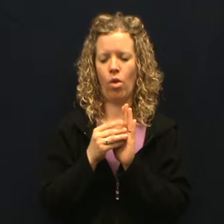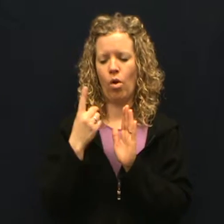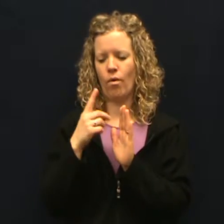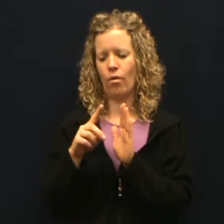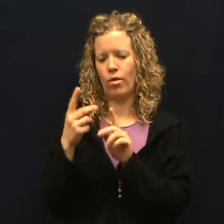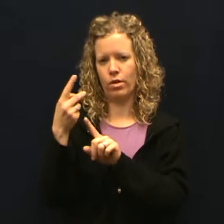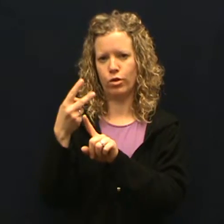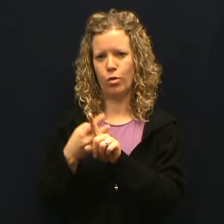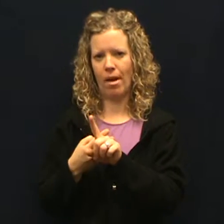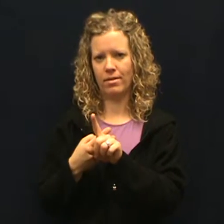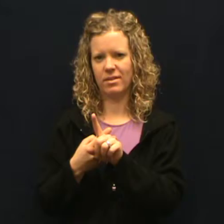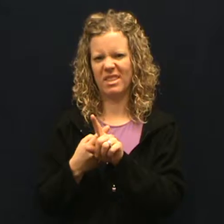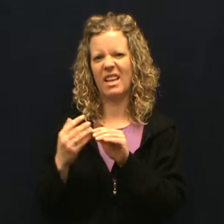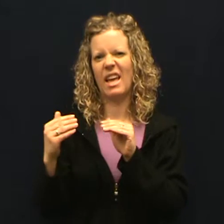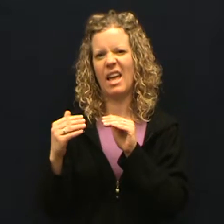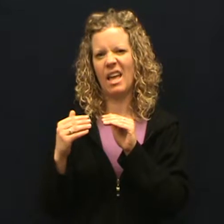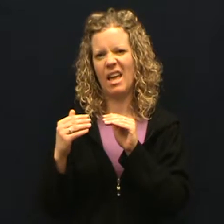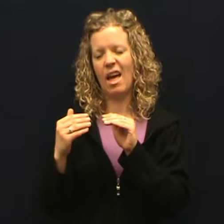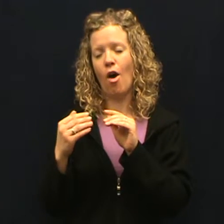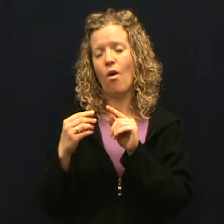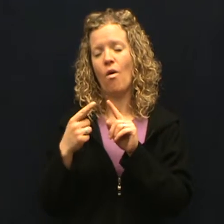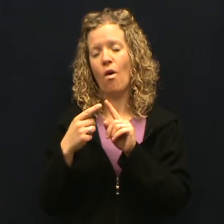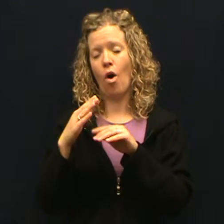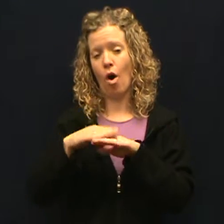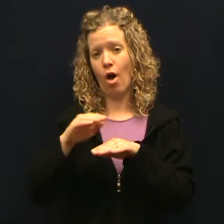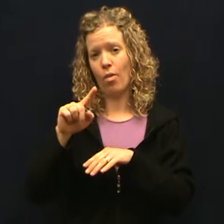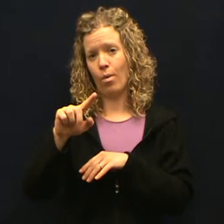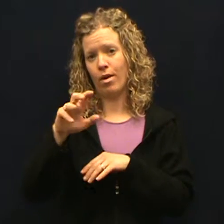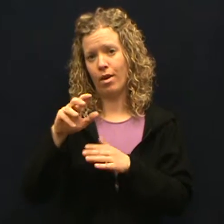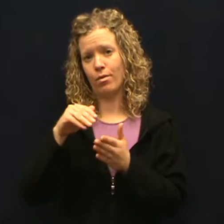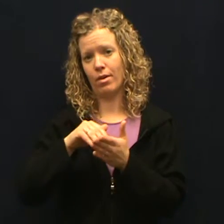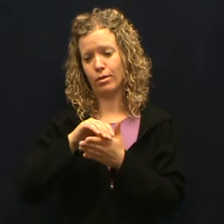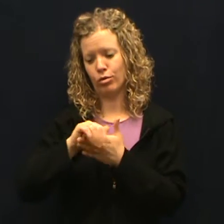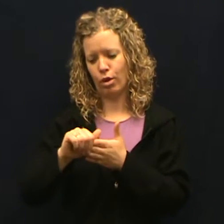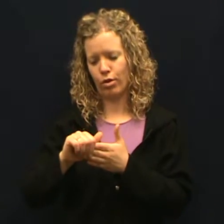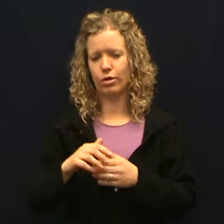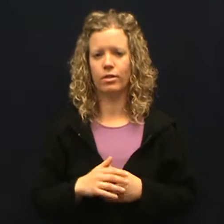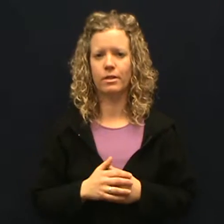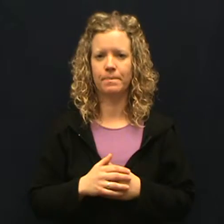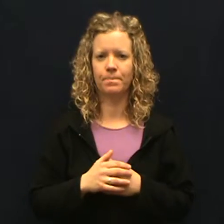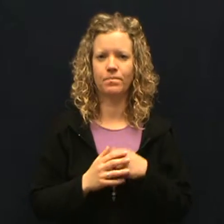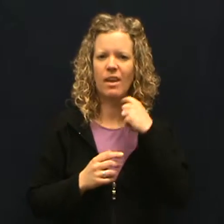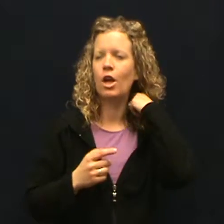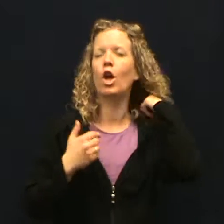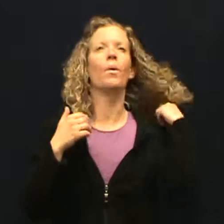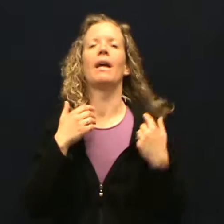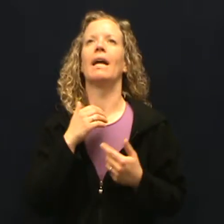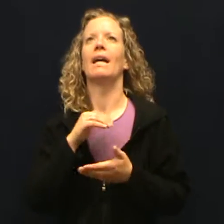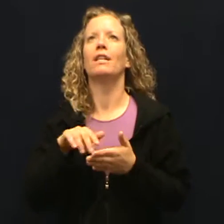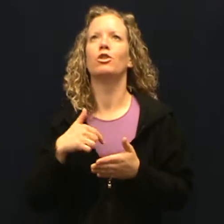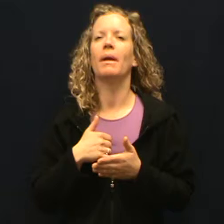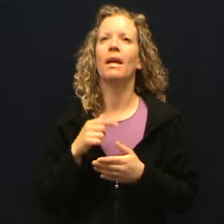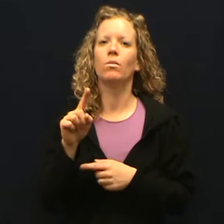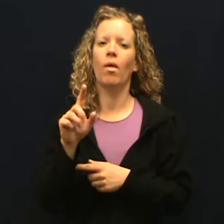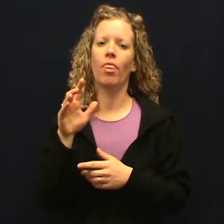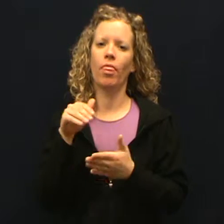is $100,000. So then we have to go about recording, which is $1,000. So then we have to go about recording